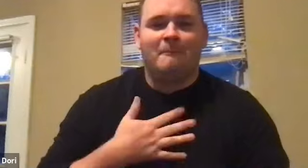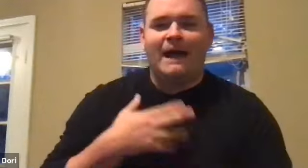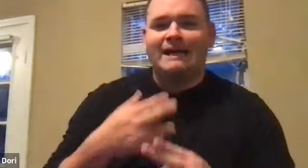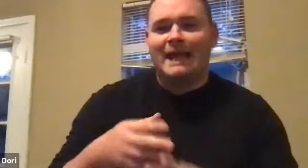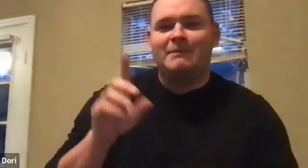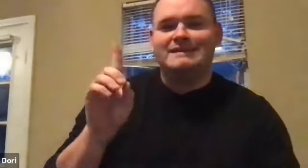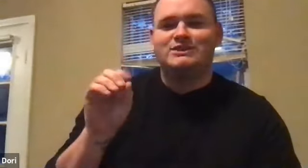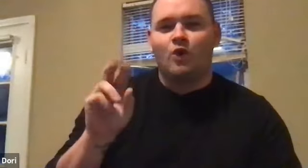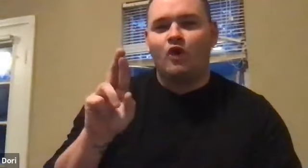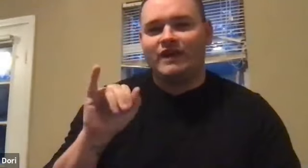My name is Dory.